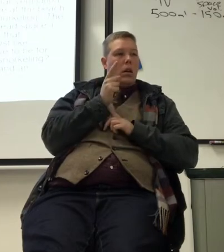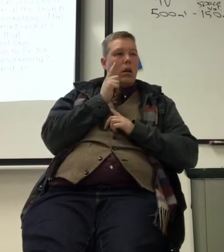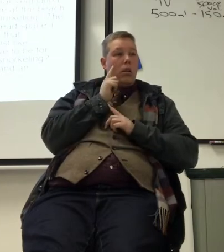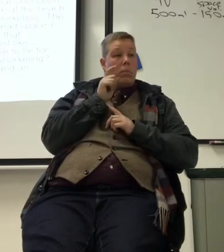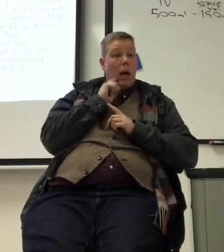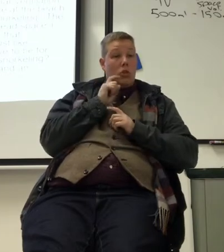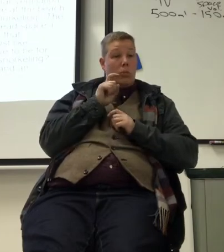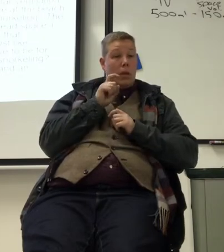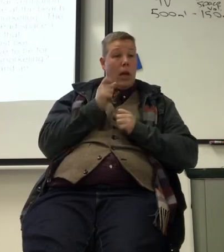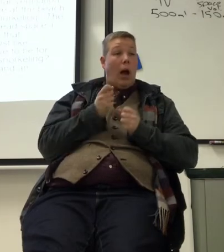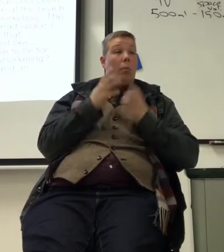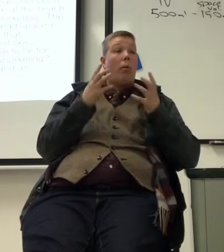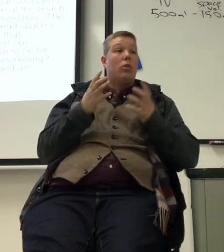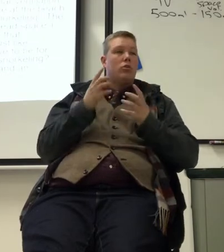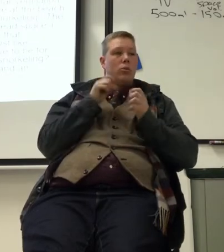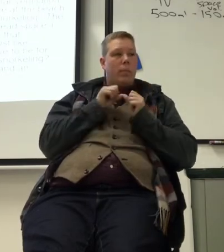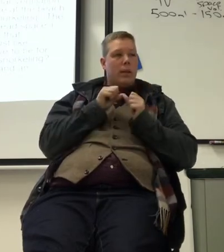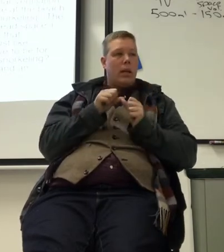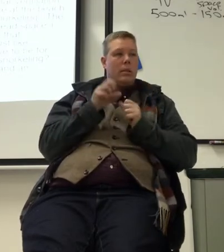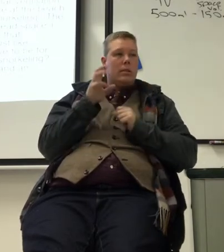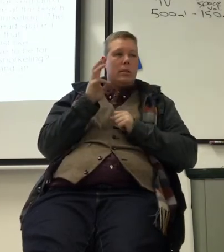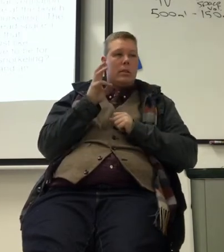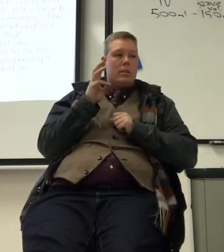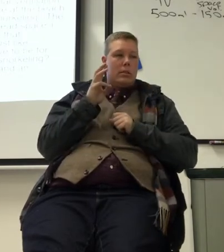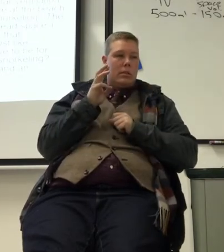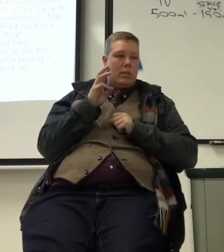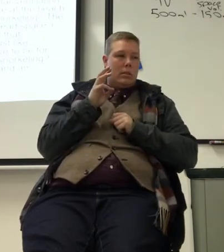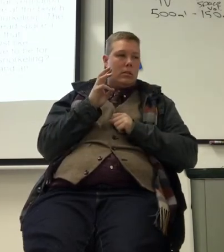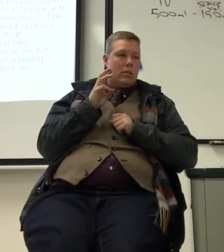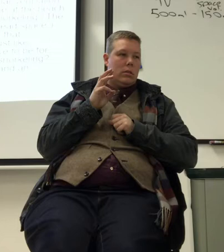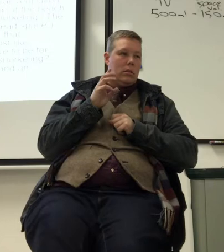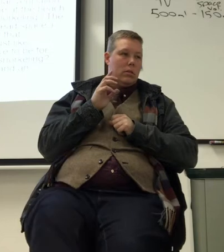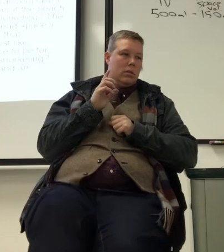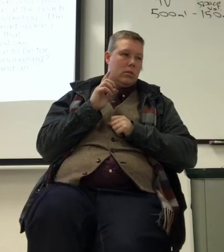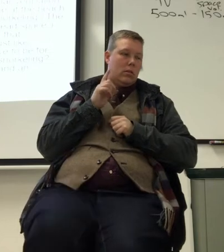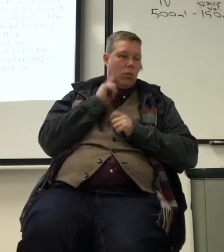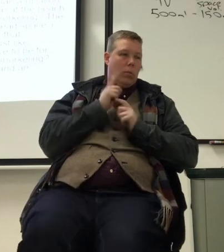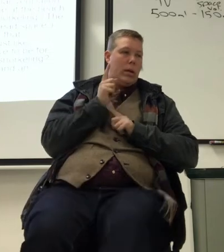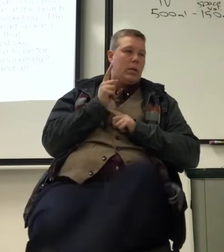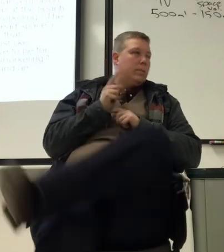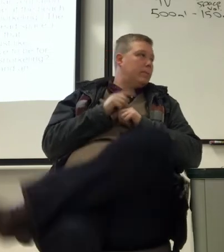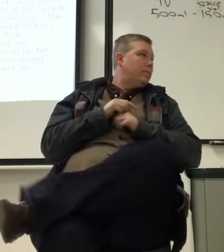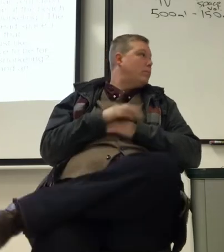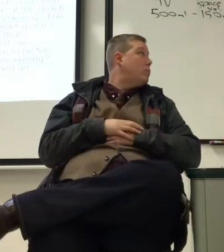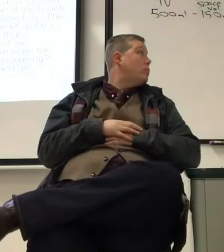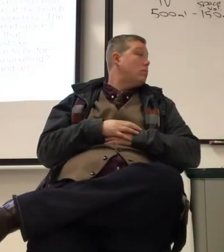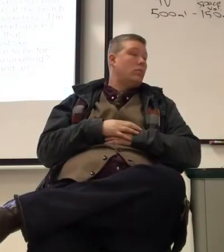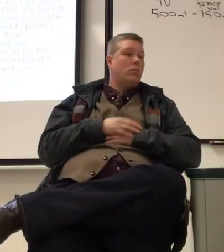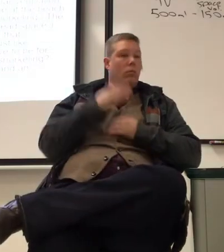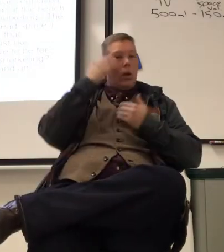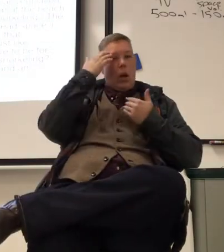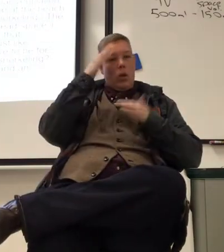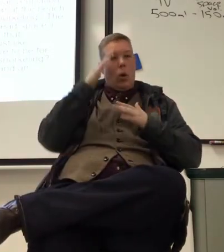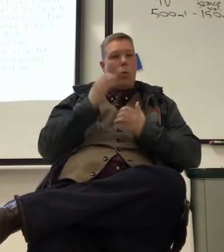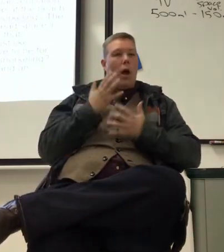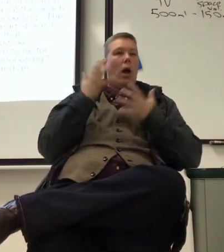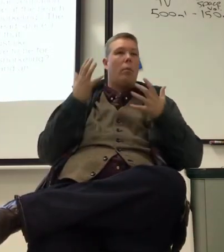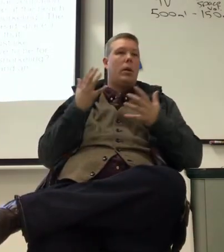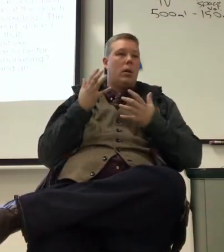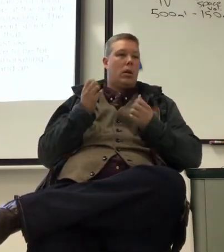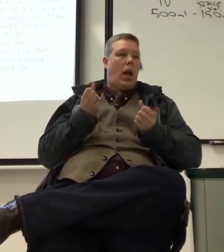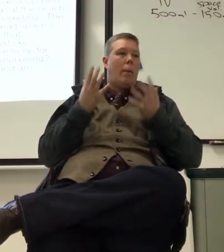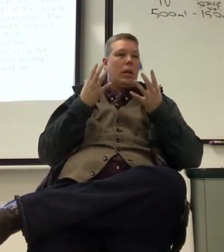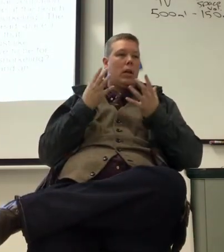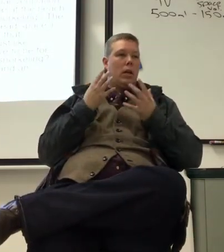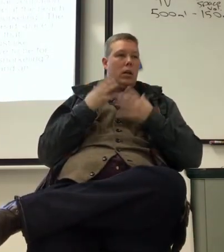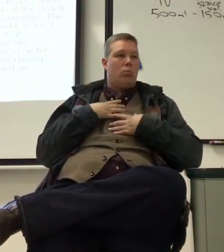6.0 liters per minute? So I'll multiply that times some unknown number of breaths, call it X,